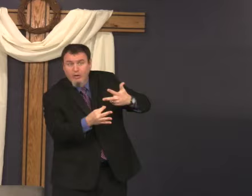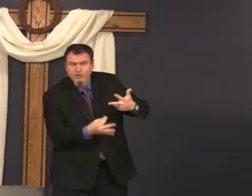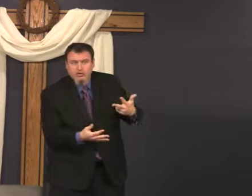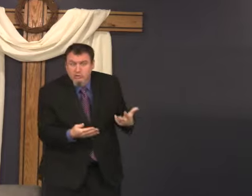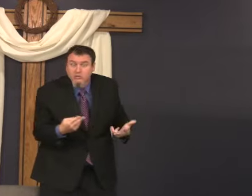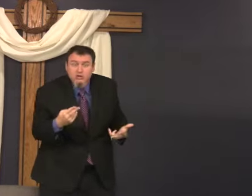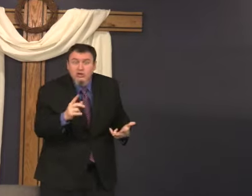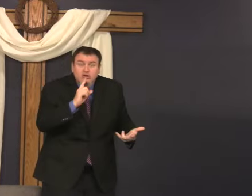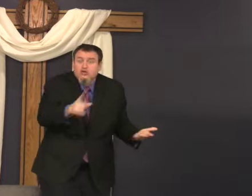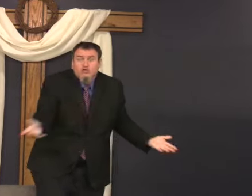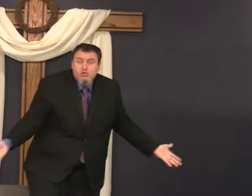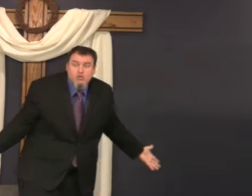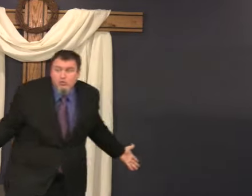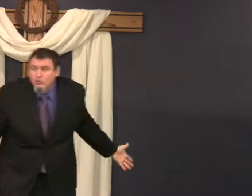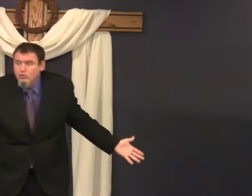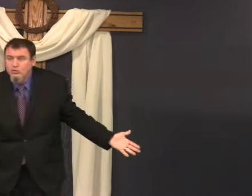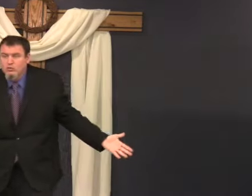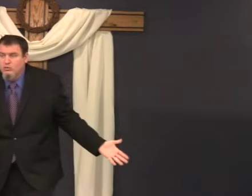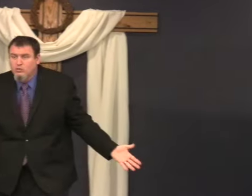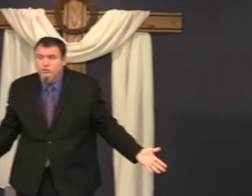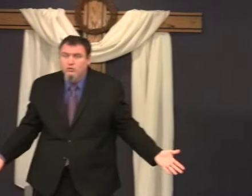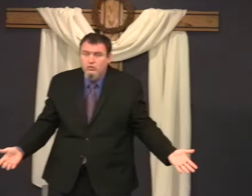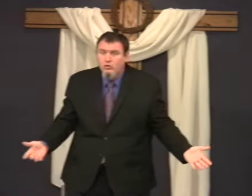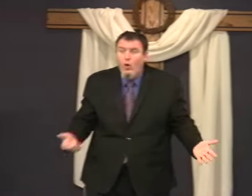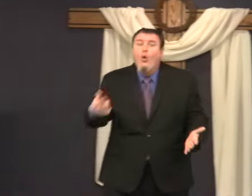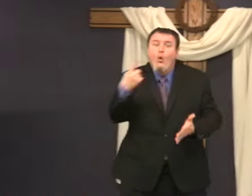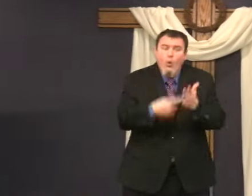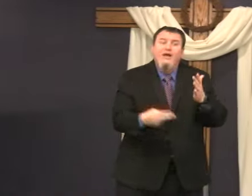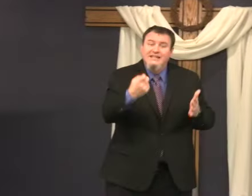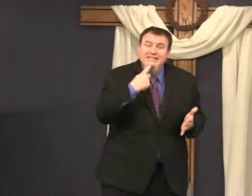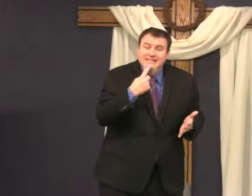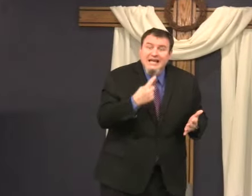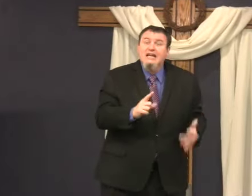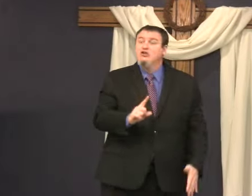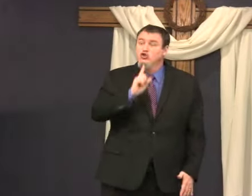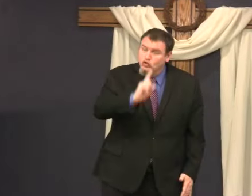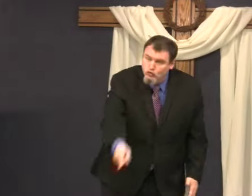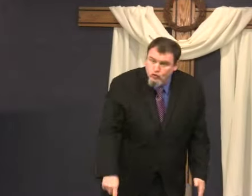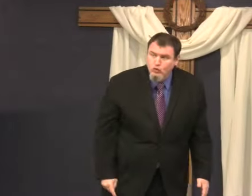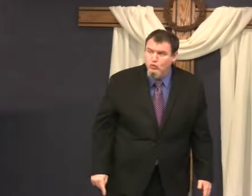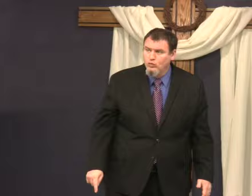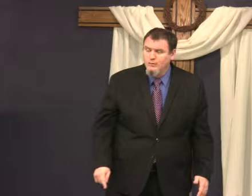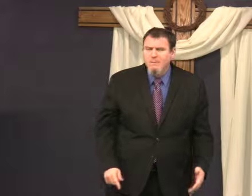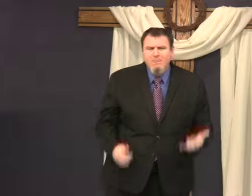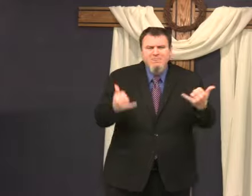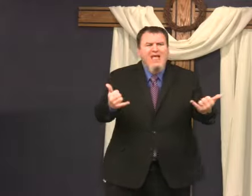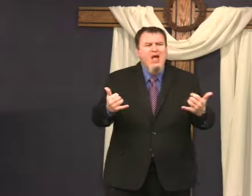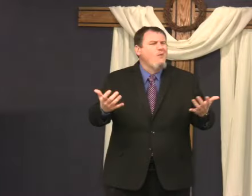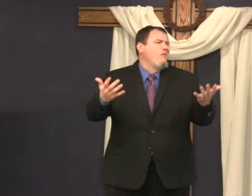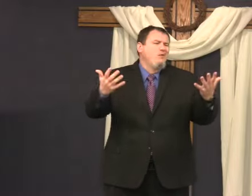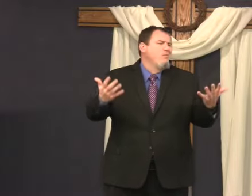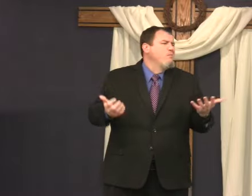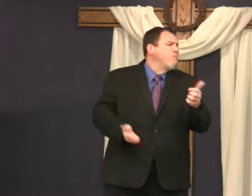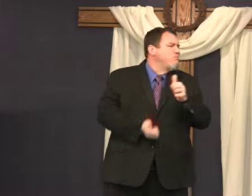second option is not possible. Third option is to believe that it's true, that he is who he says he